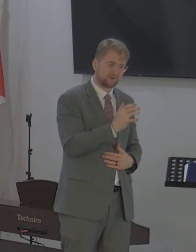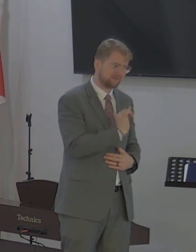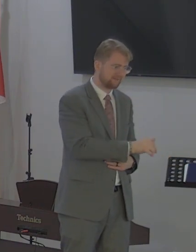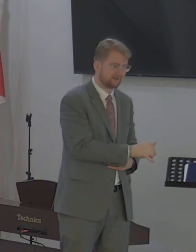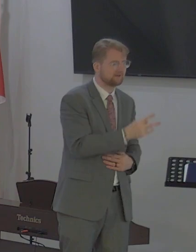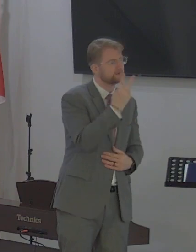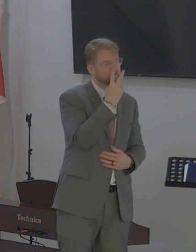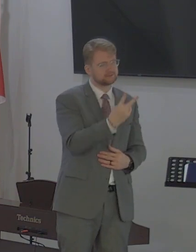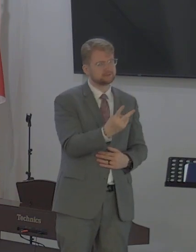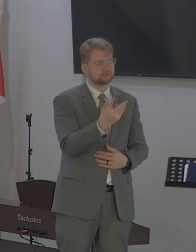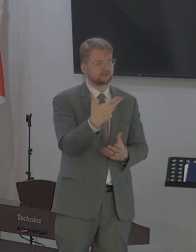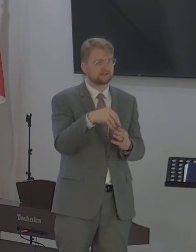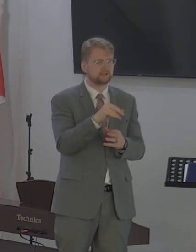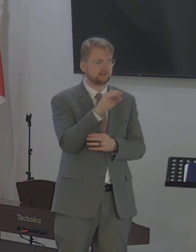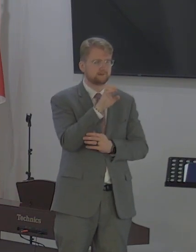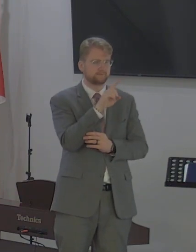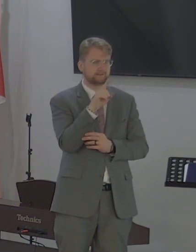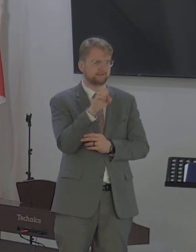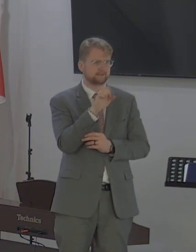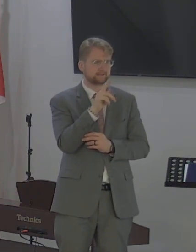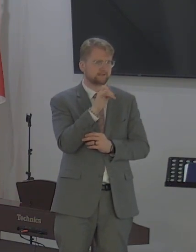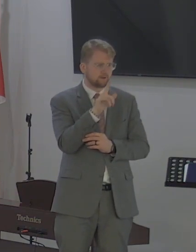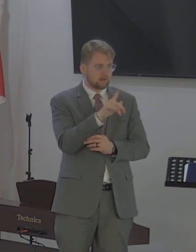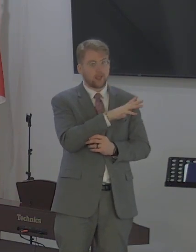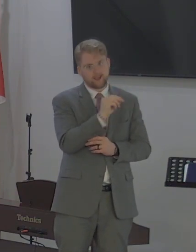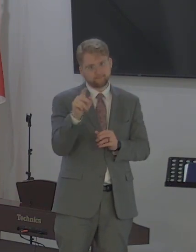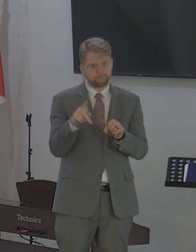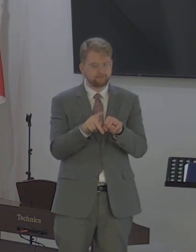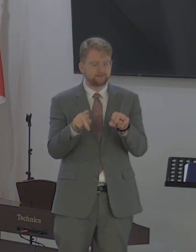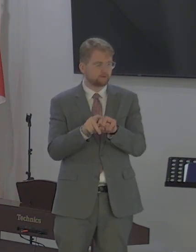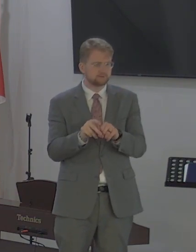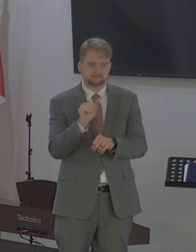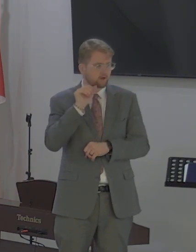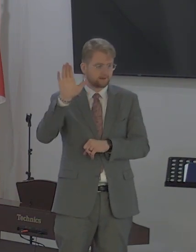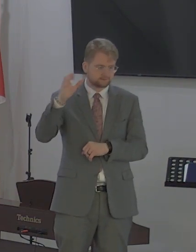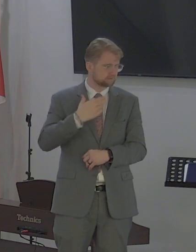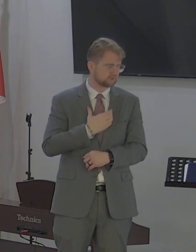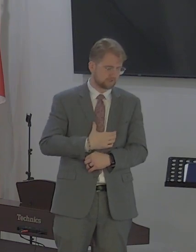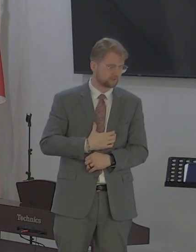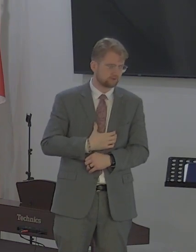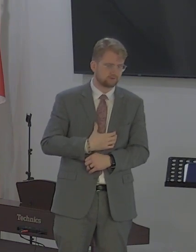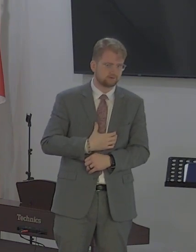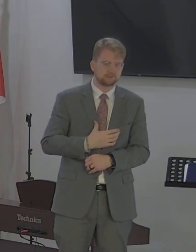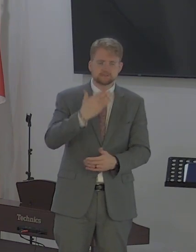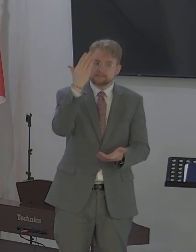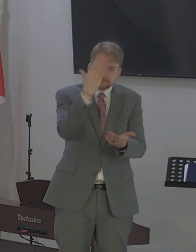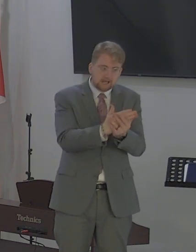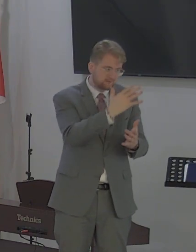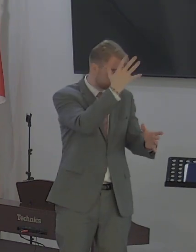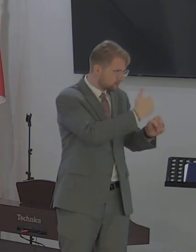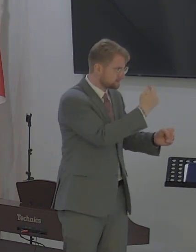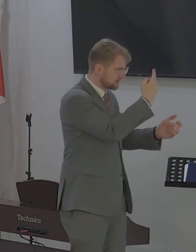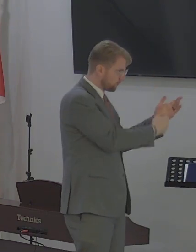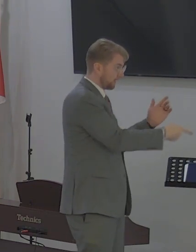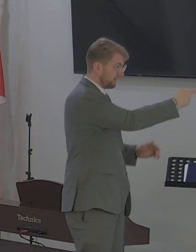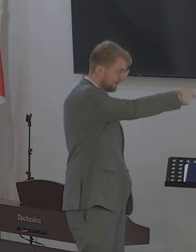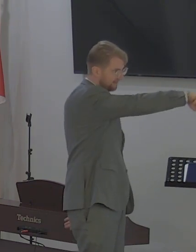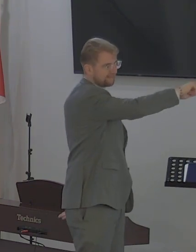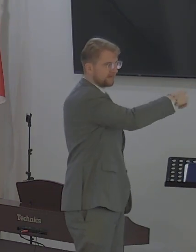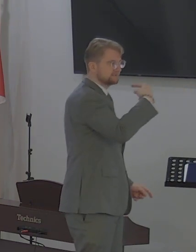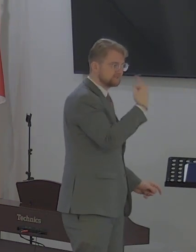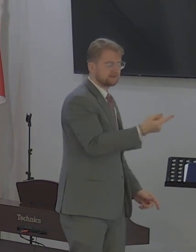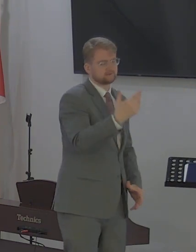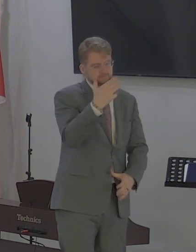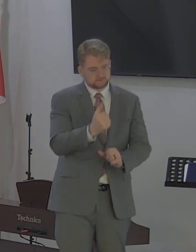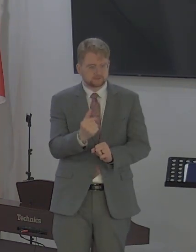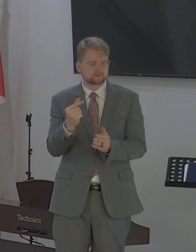Peter desire. It doesn't have to be that way. Stop trusting what they say and trust what the Word of God says.